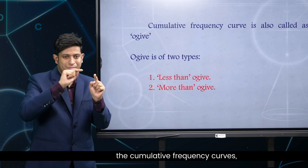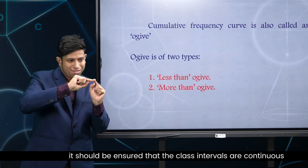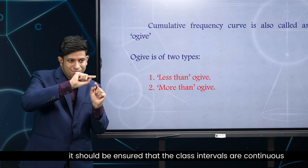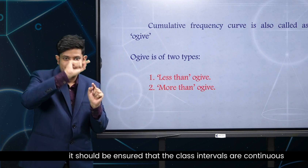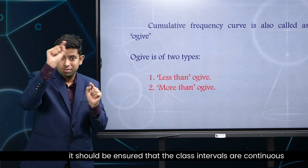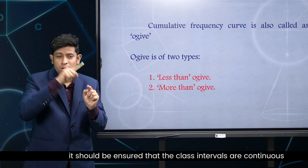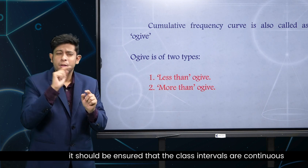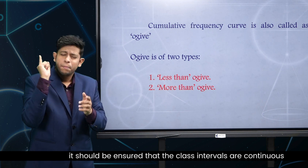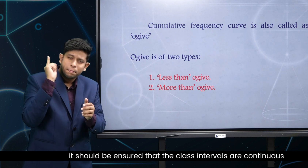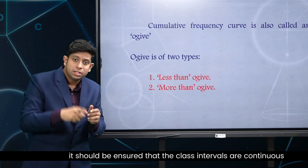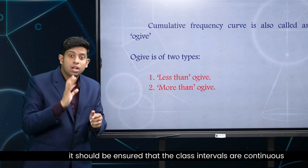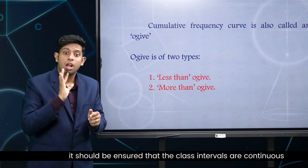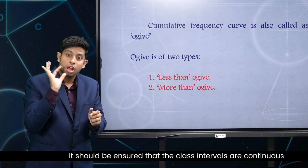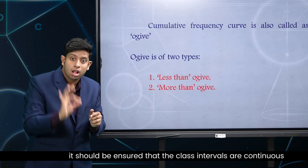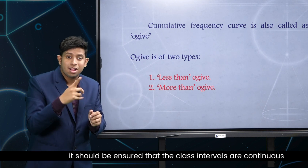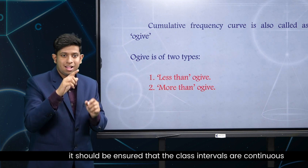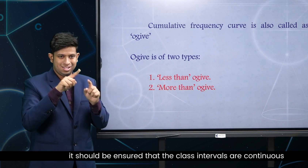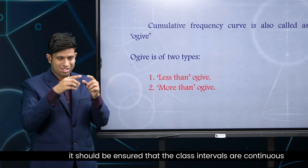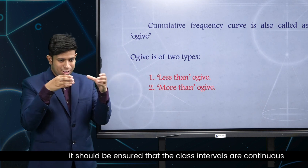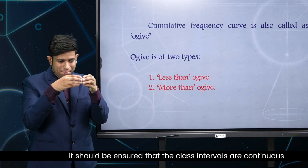it should be ensured that the class intervals are continuous,